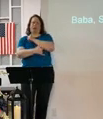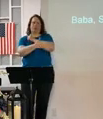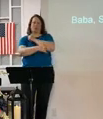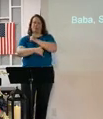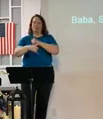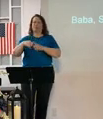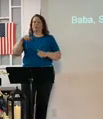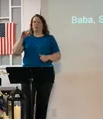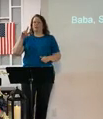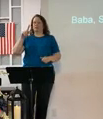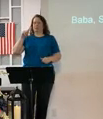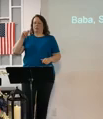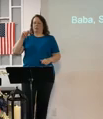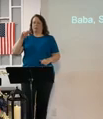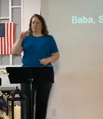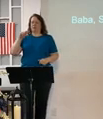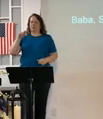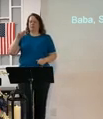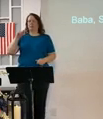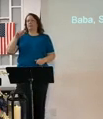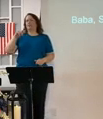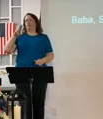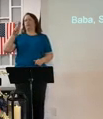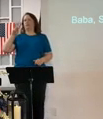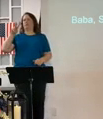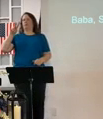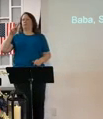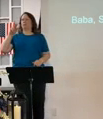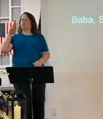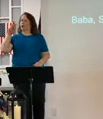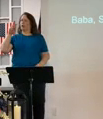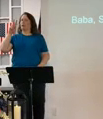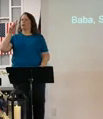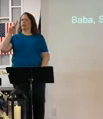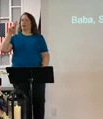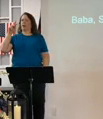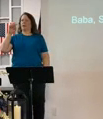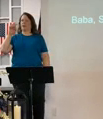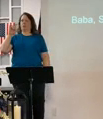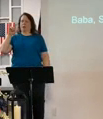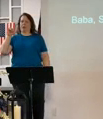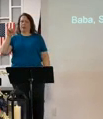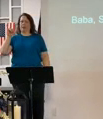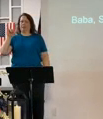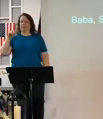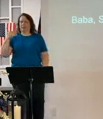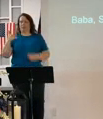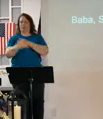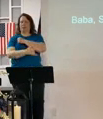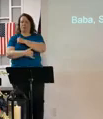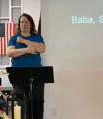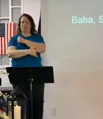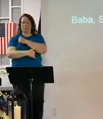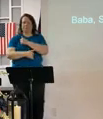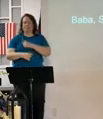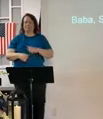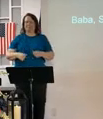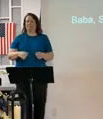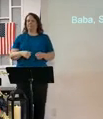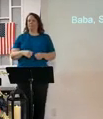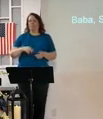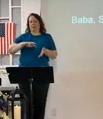in Ankara, Turkey. It's called Açık Kapı, which means open door church, that we want to be an open door